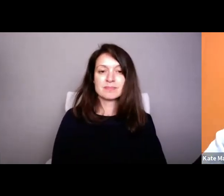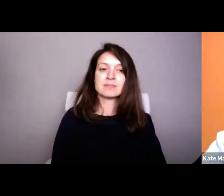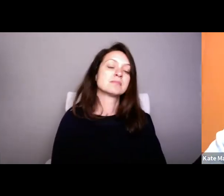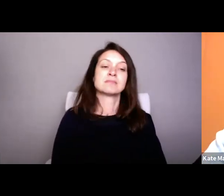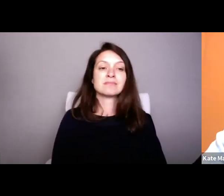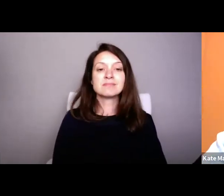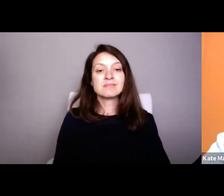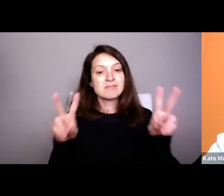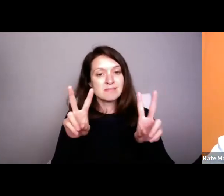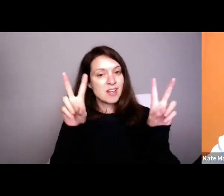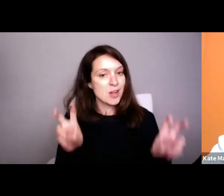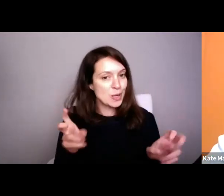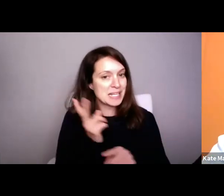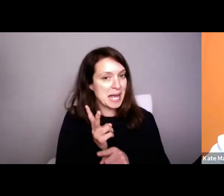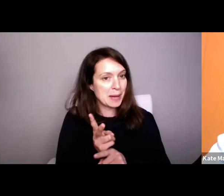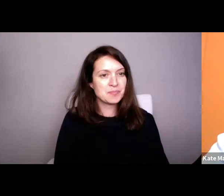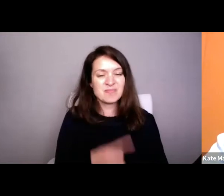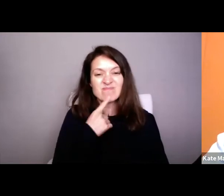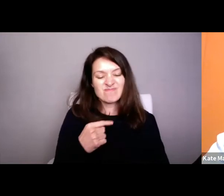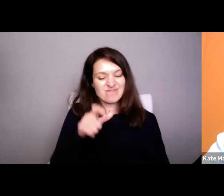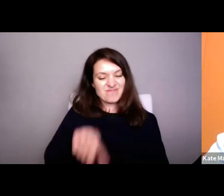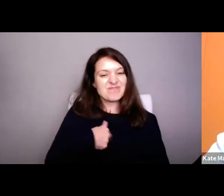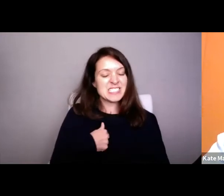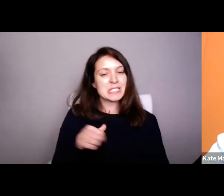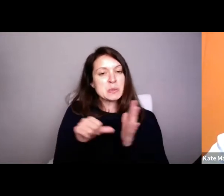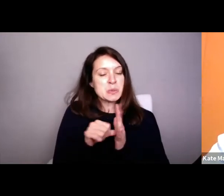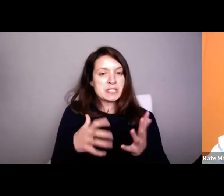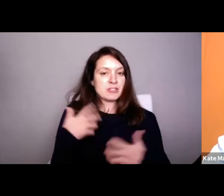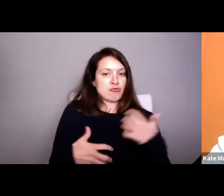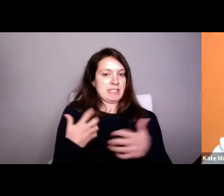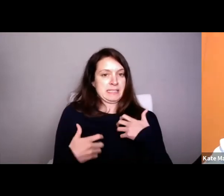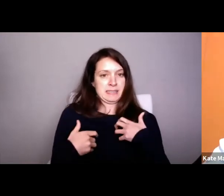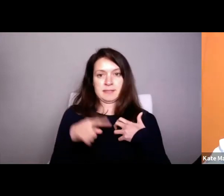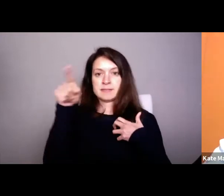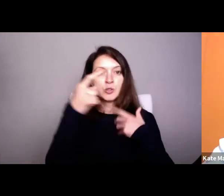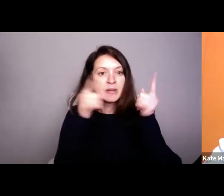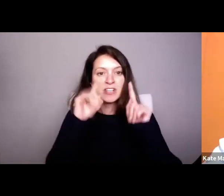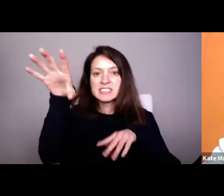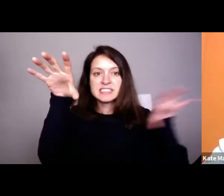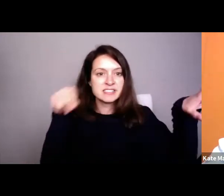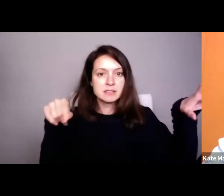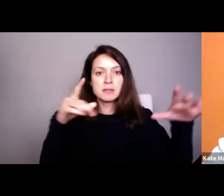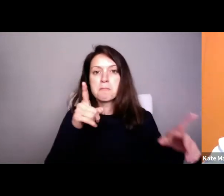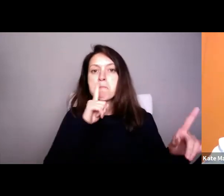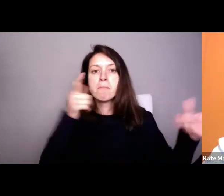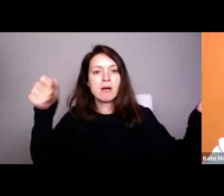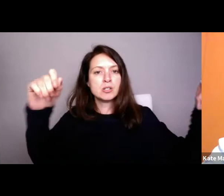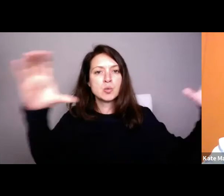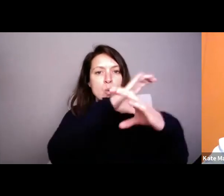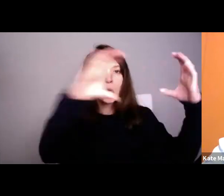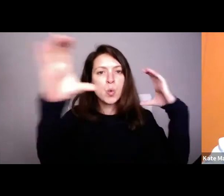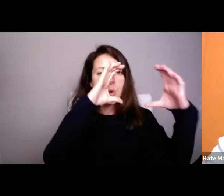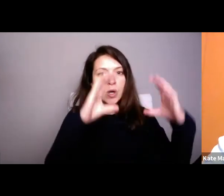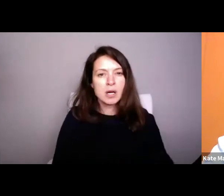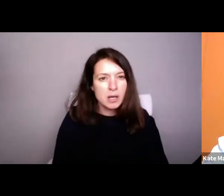And a quote from this: "I found it frustrating that different parts of the university did not talk to each other about my requirements, so I often found myself having